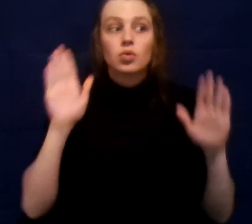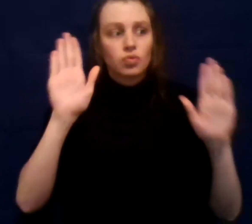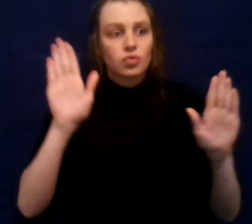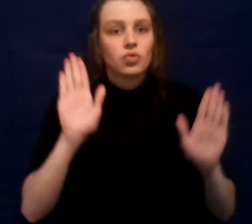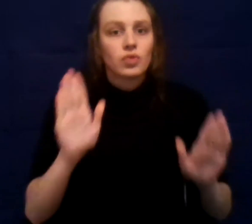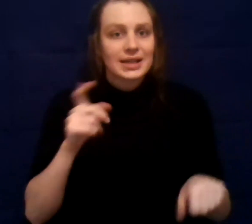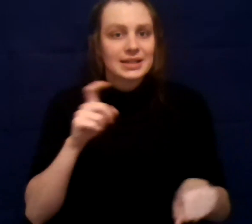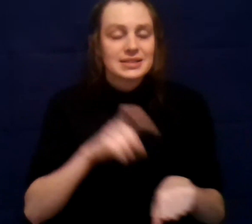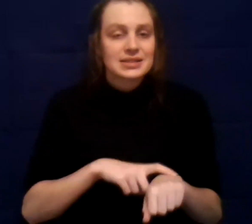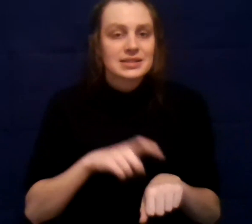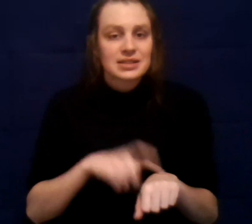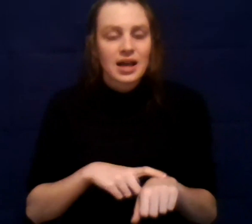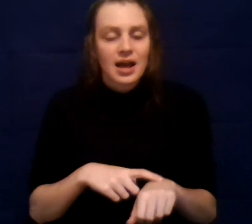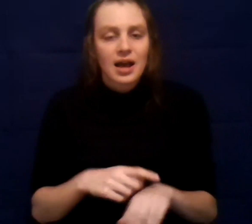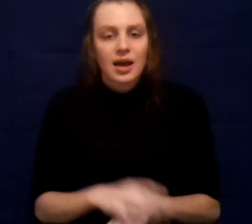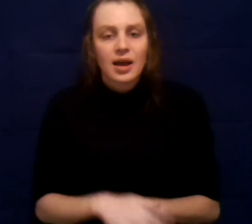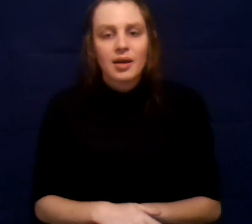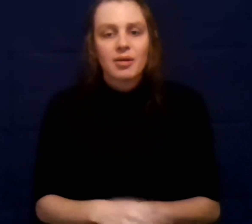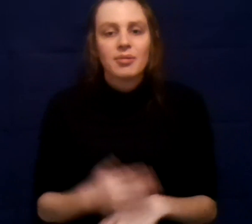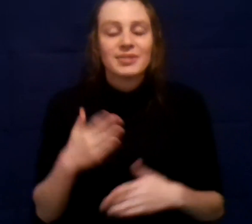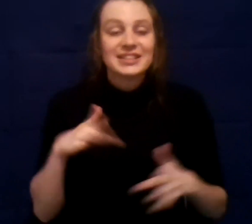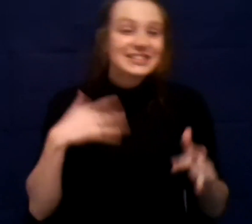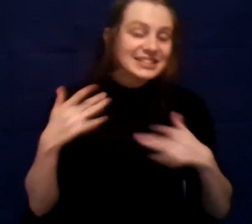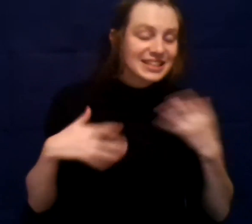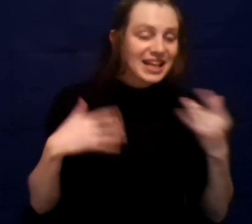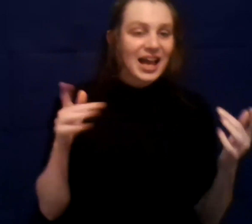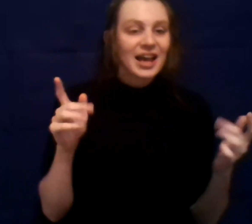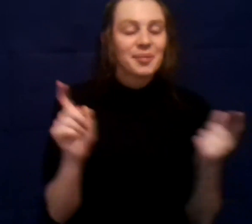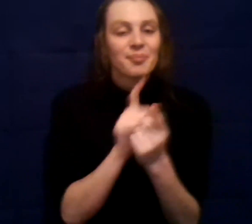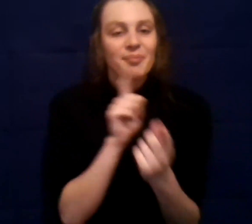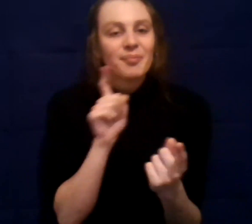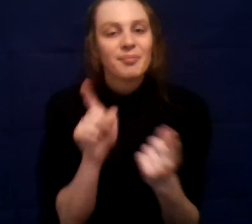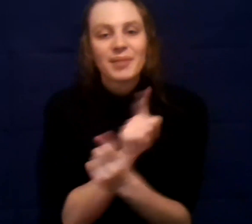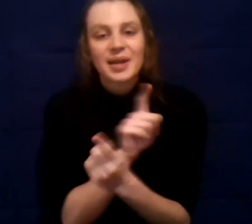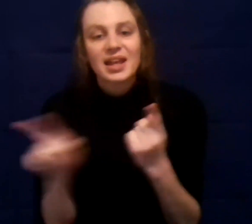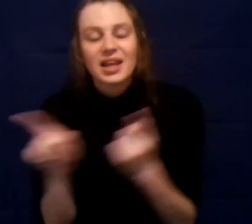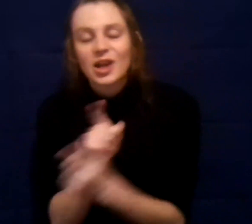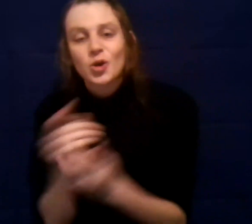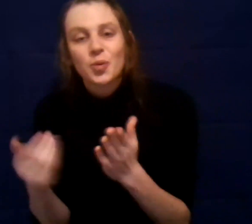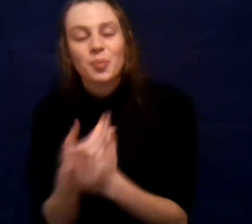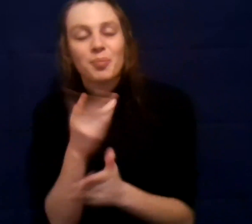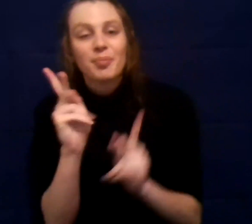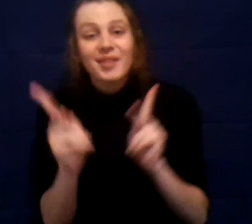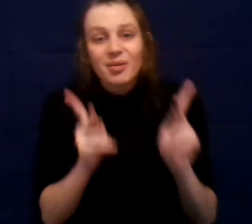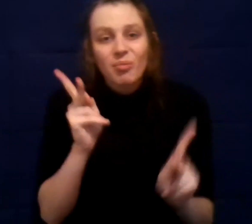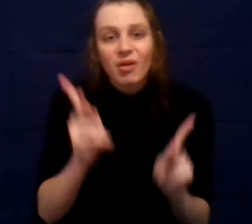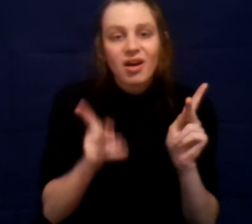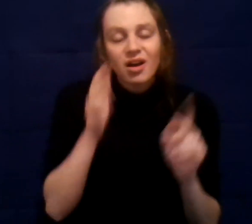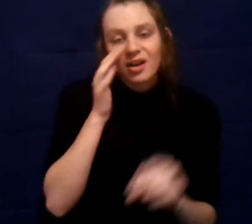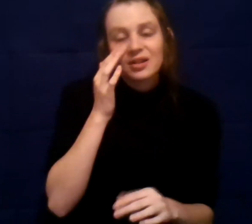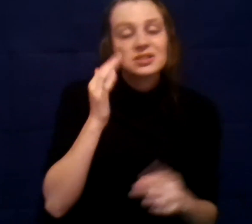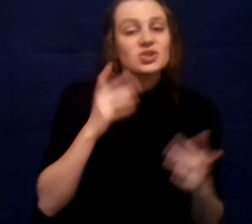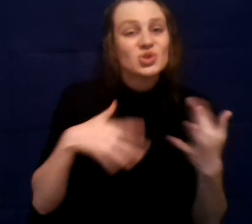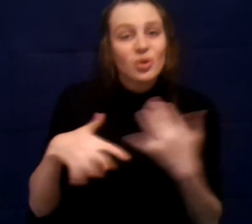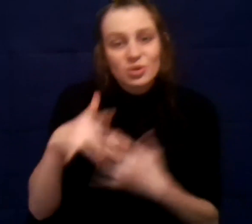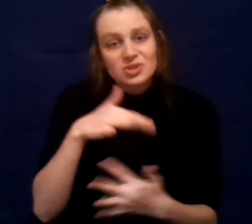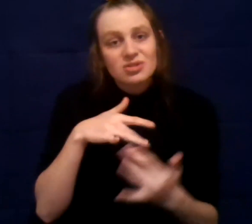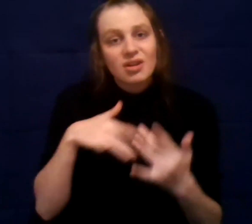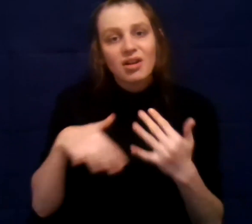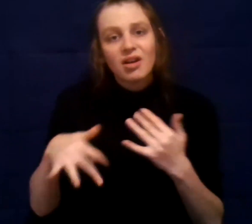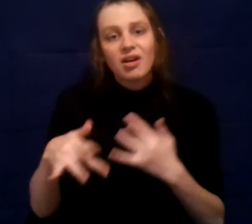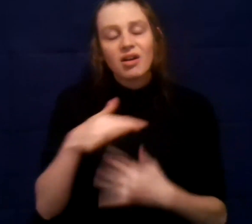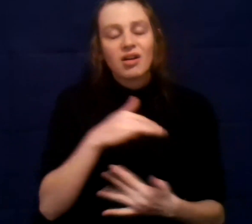like, I loved that I got to meet new people and I kind of branched out. But when I was leaving, I was